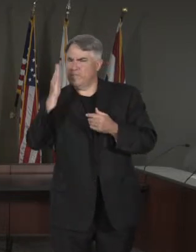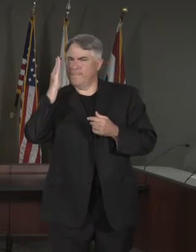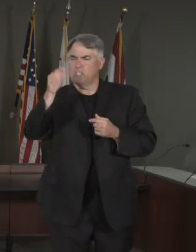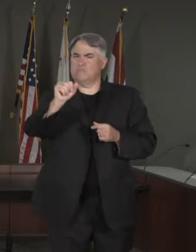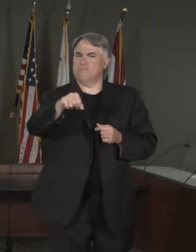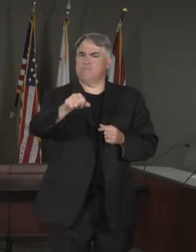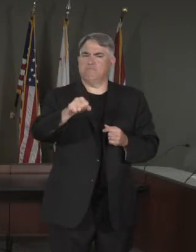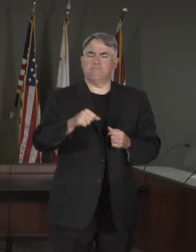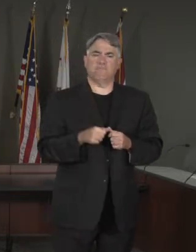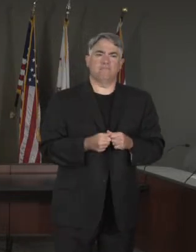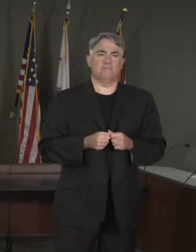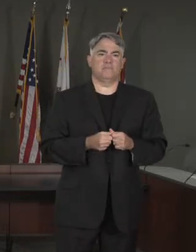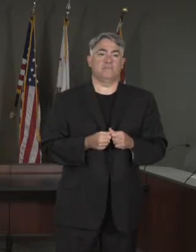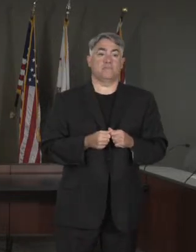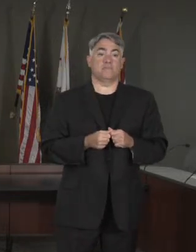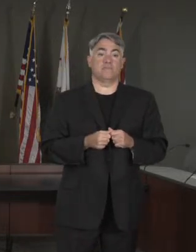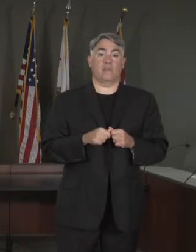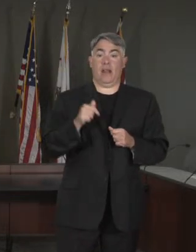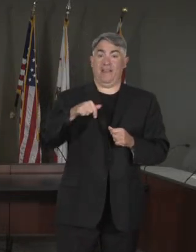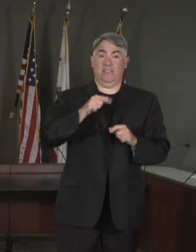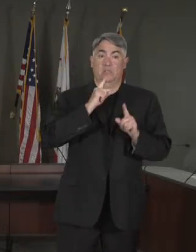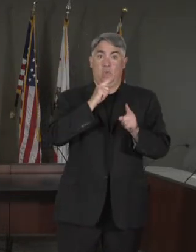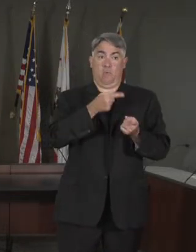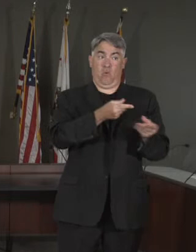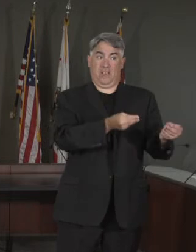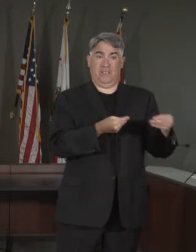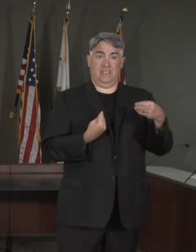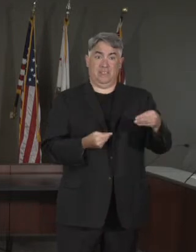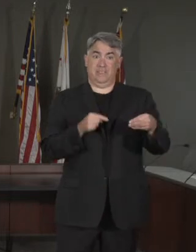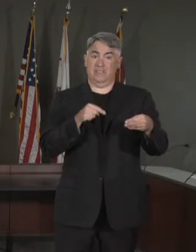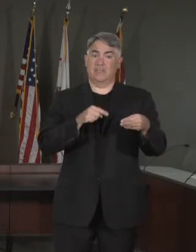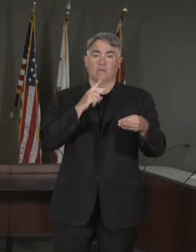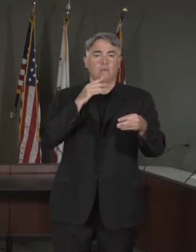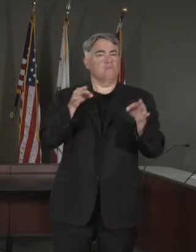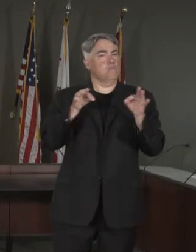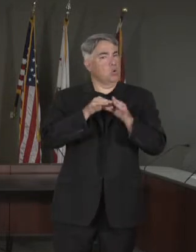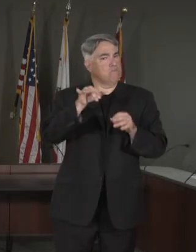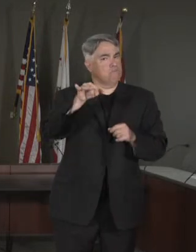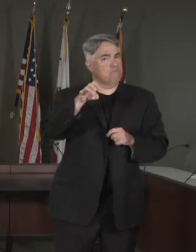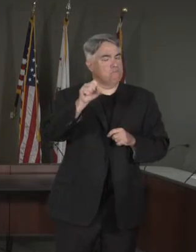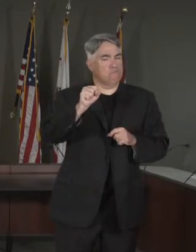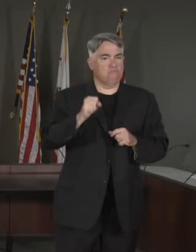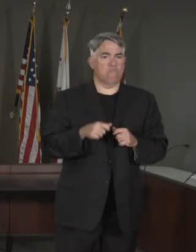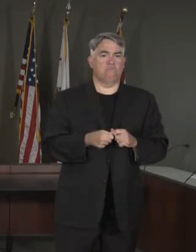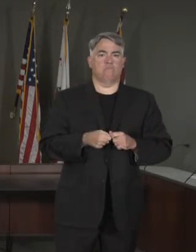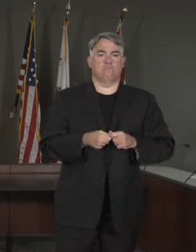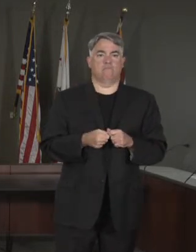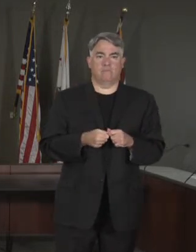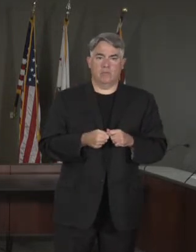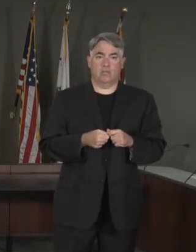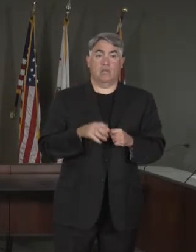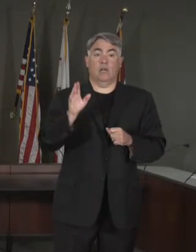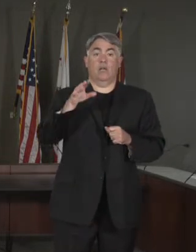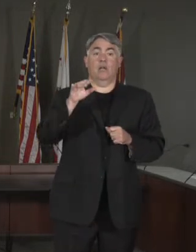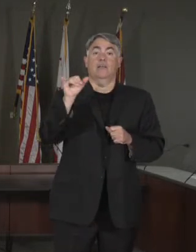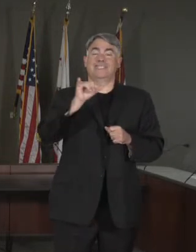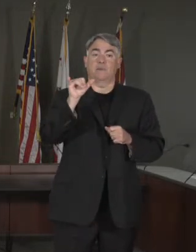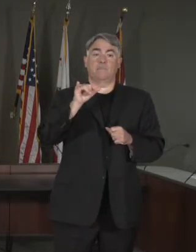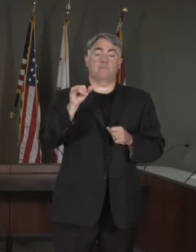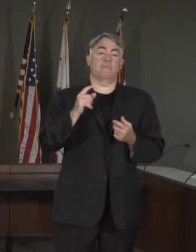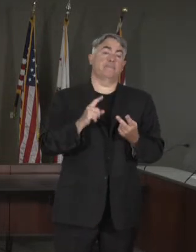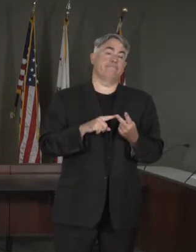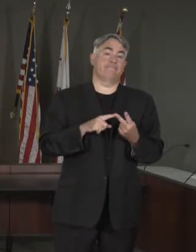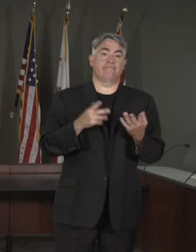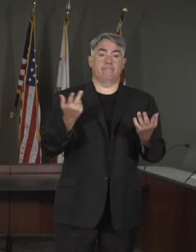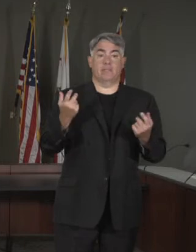similar endeavors. And so I think that this report the board called for is very important. I also think it is important enough that if they need a little bit